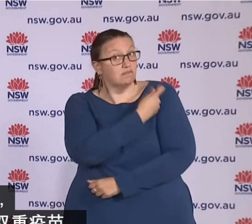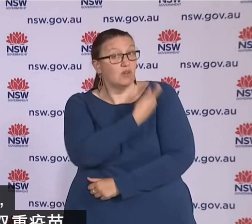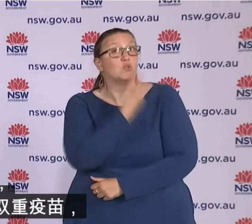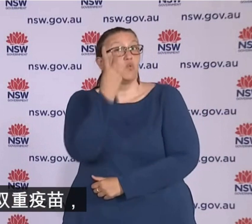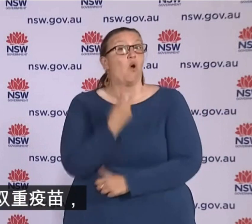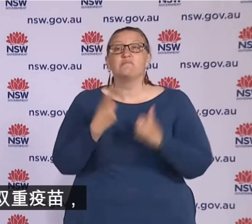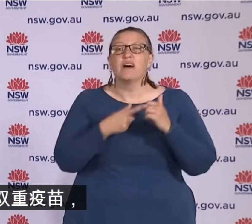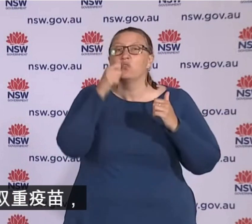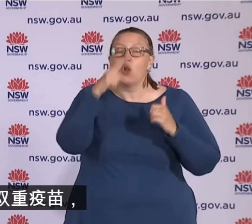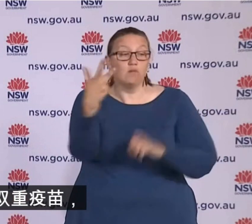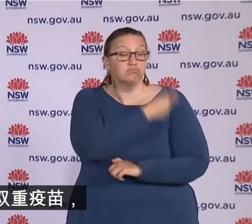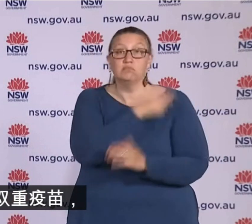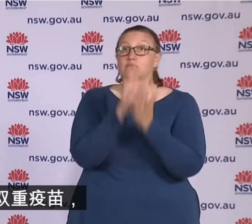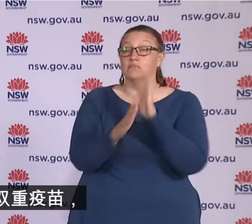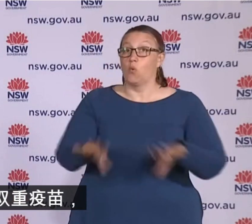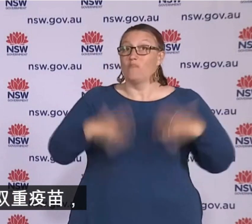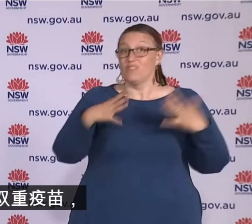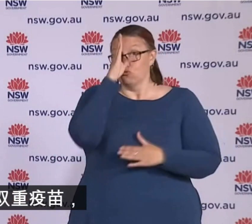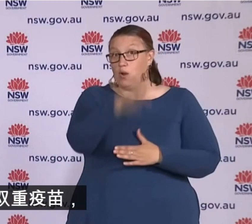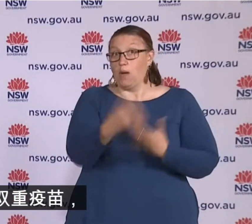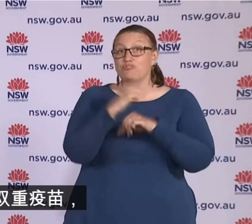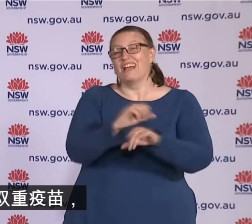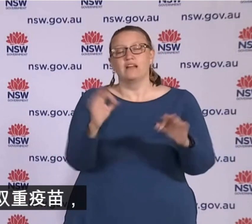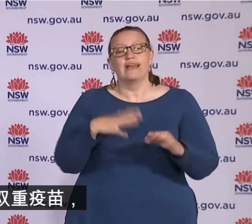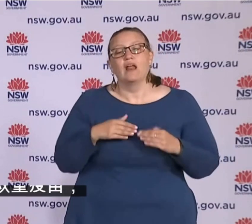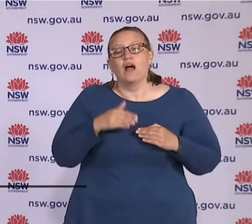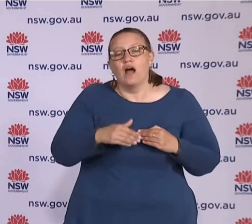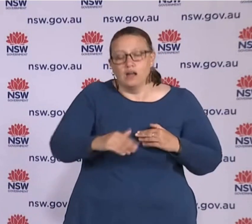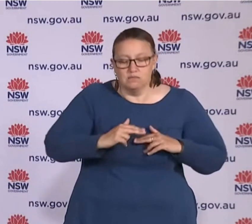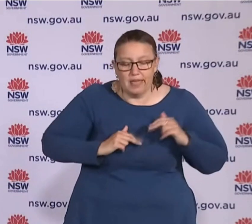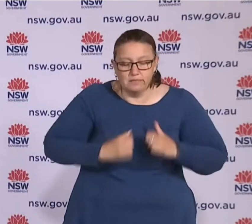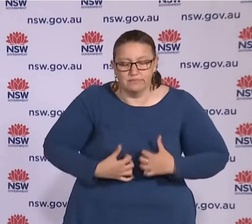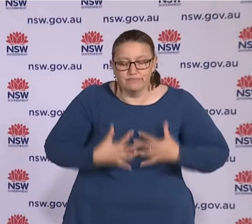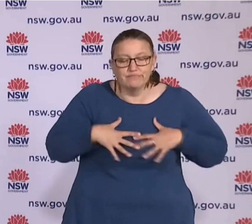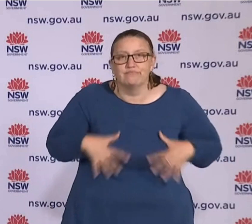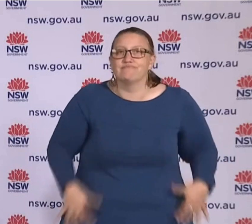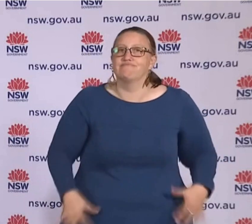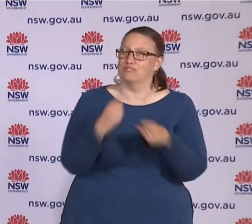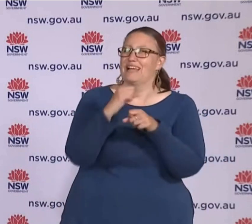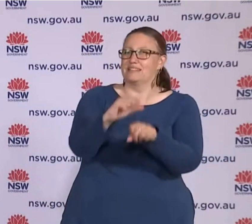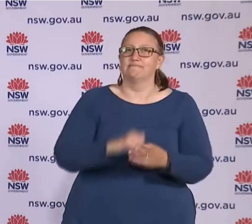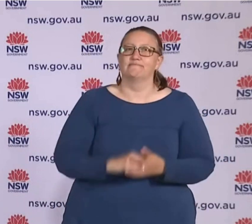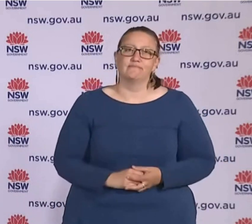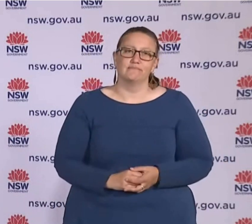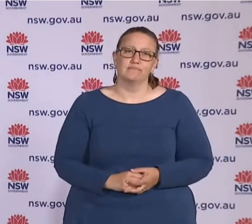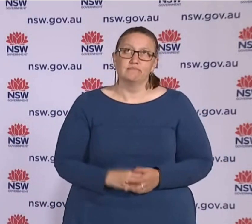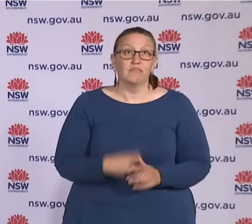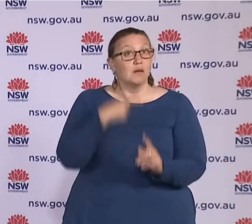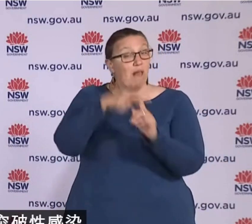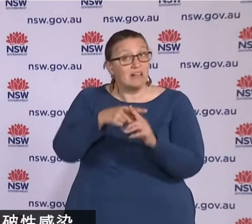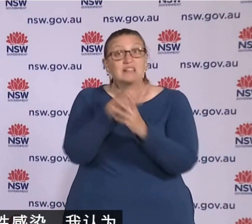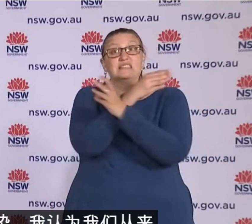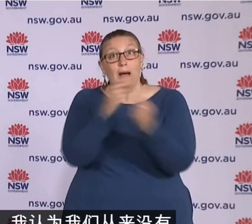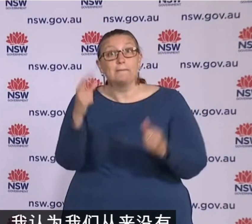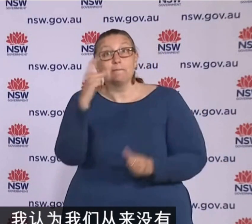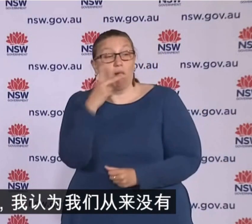vaccinated. I think it's important to say that people that we can get breakthrough infections in people that are double vaccinated,